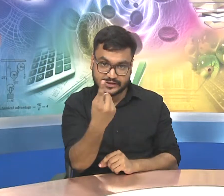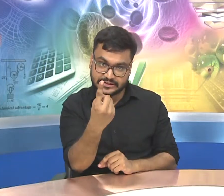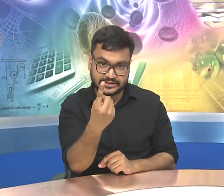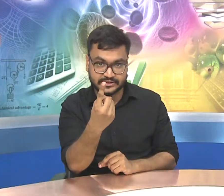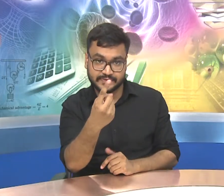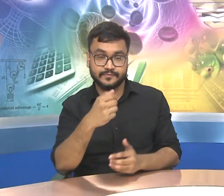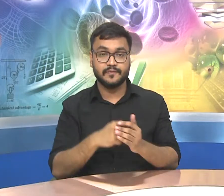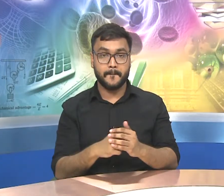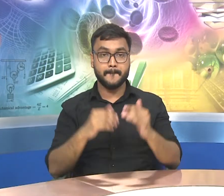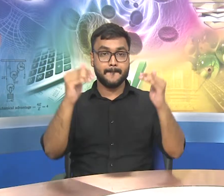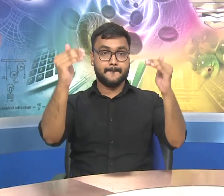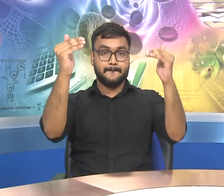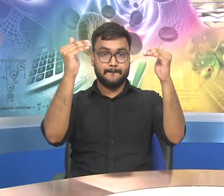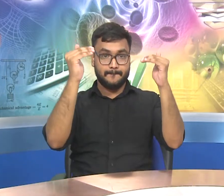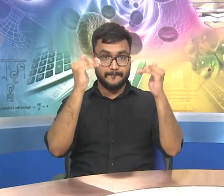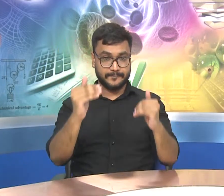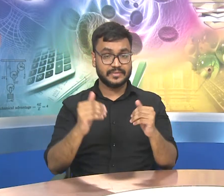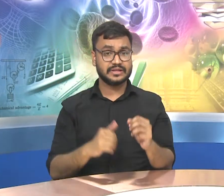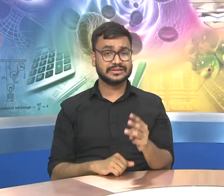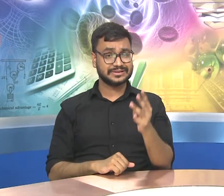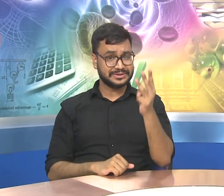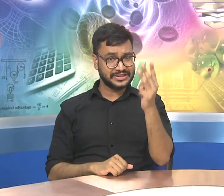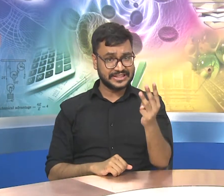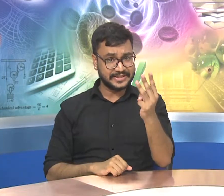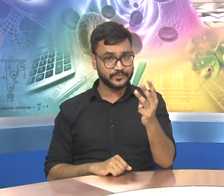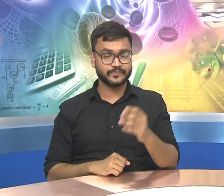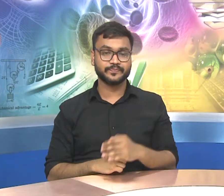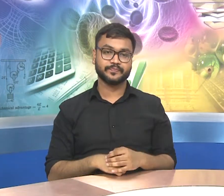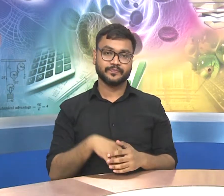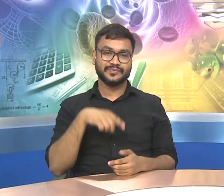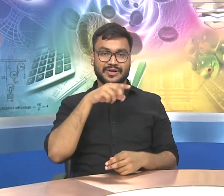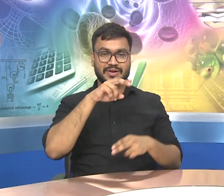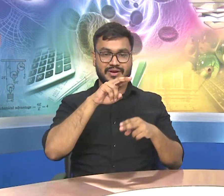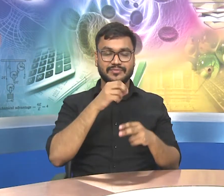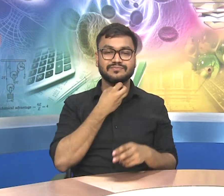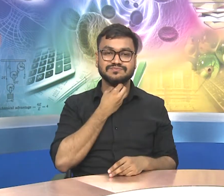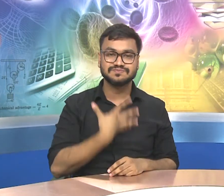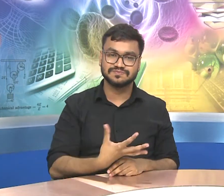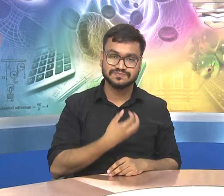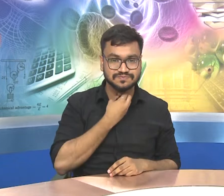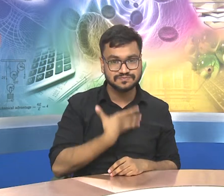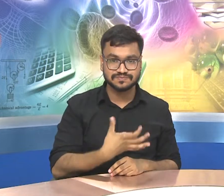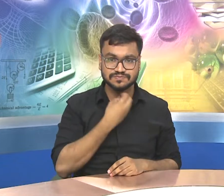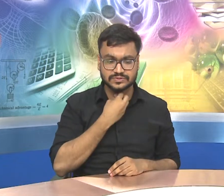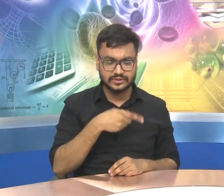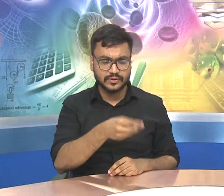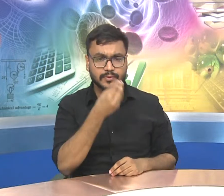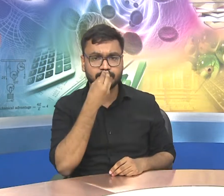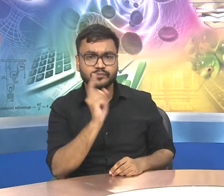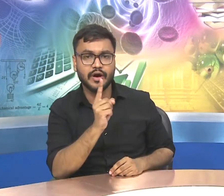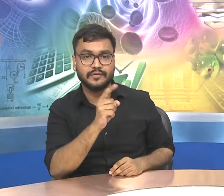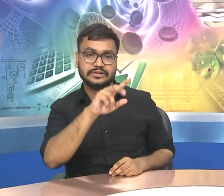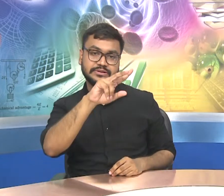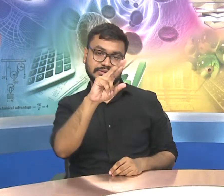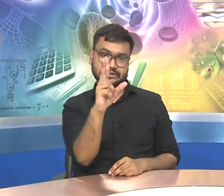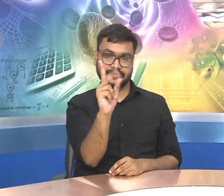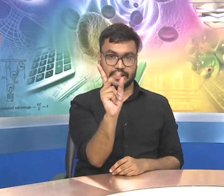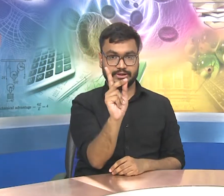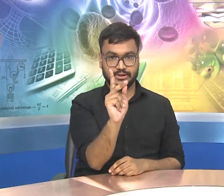then second, grasshopper is organism and their role is primary consumer, and third is